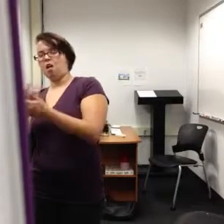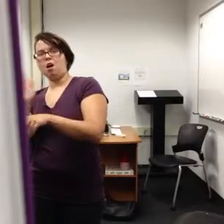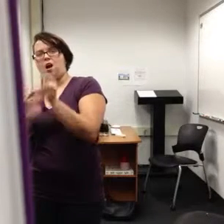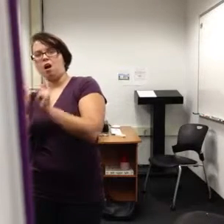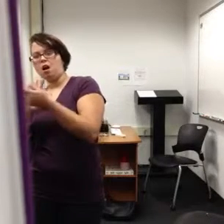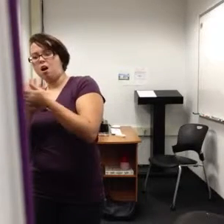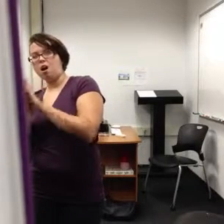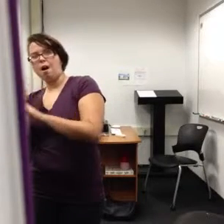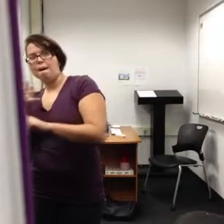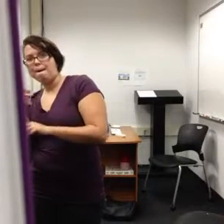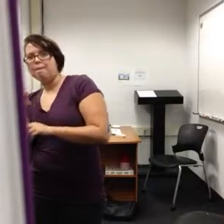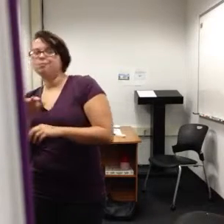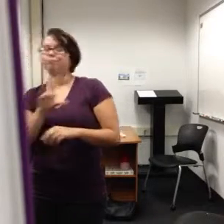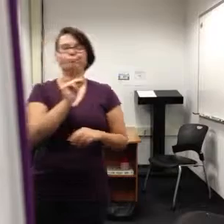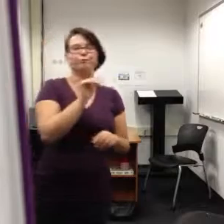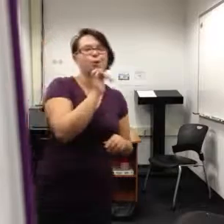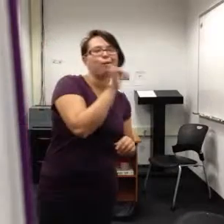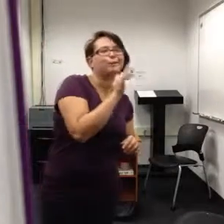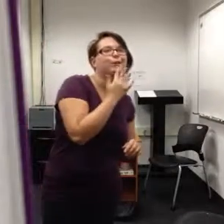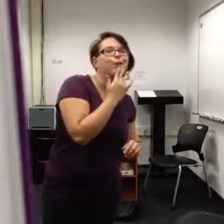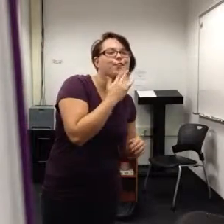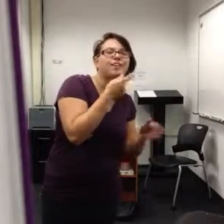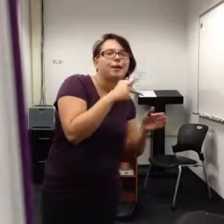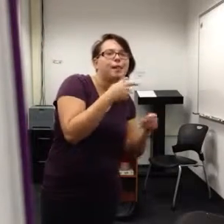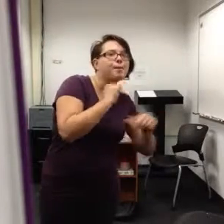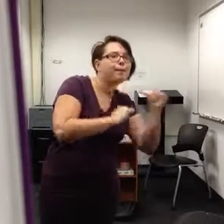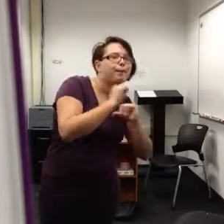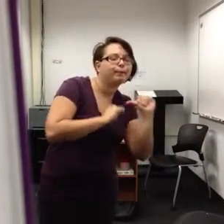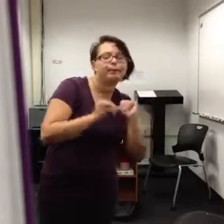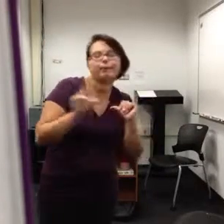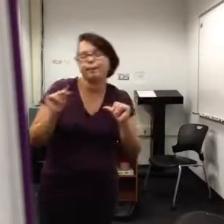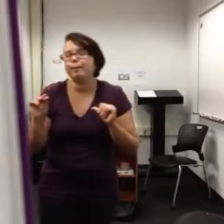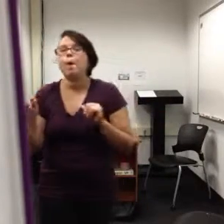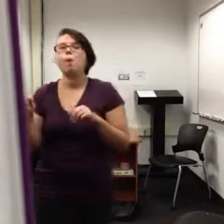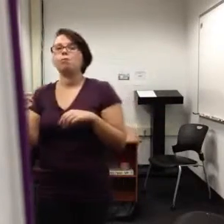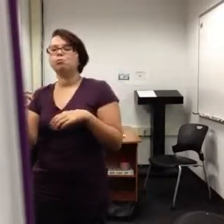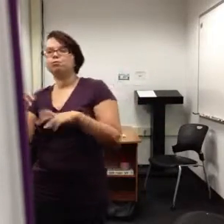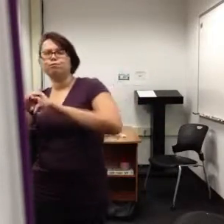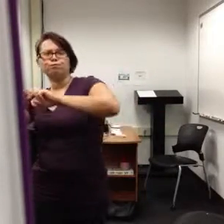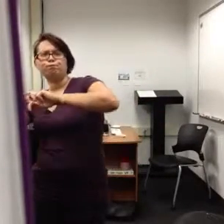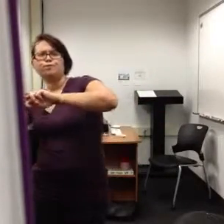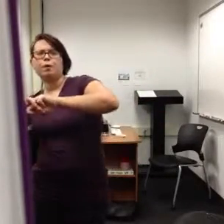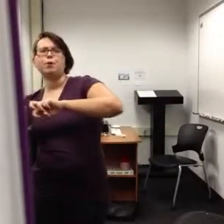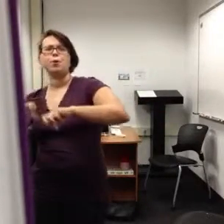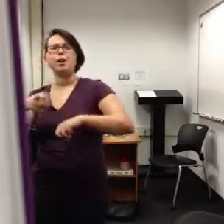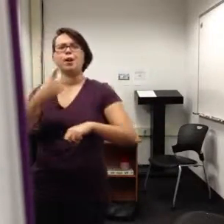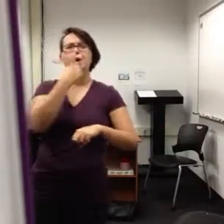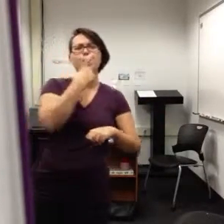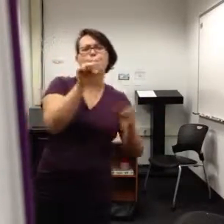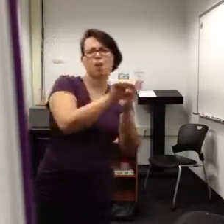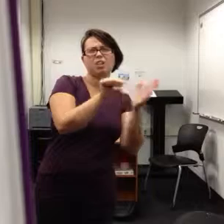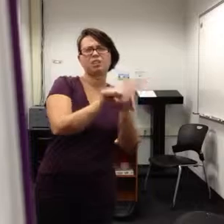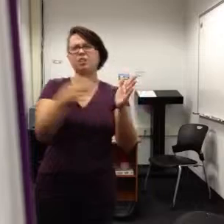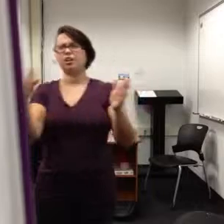wasn't a report on Alice Walker, The Color of Purple. It was an evaluation of the red states and the blue states and why the United